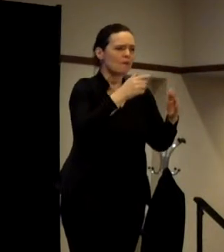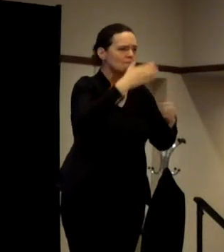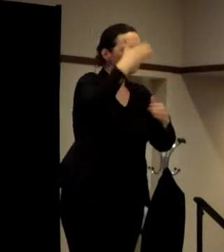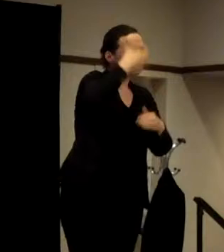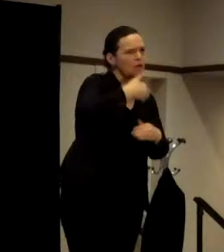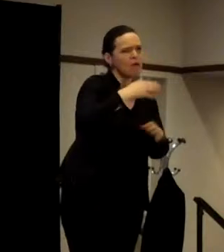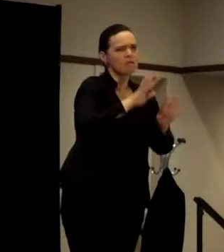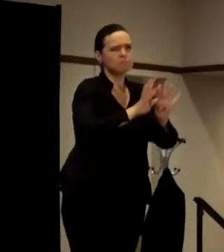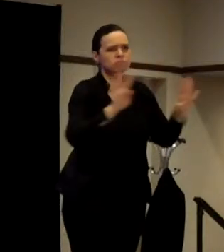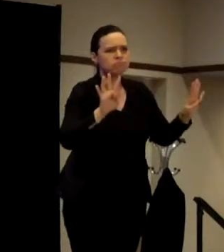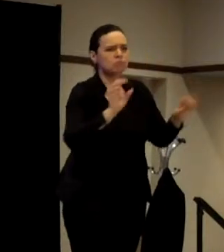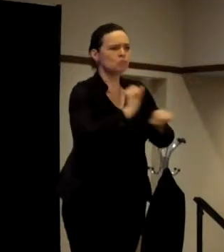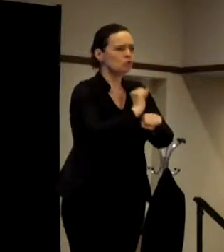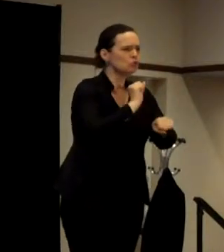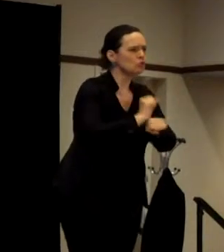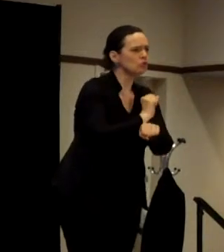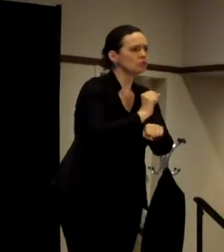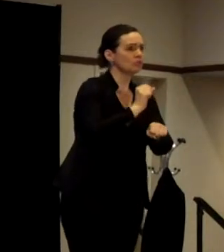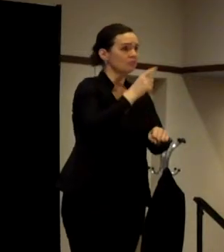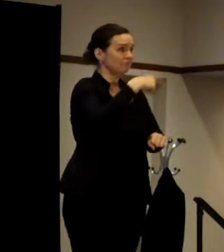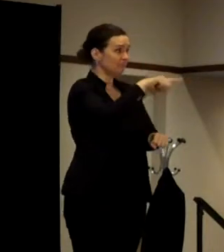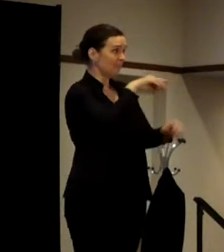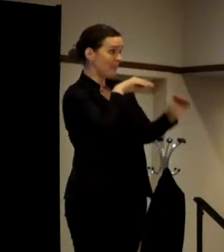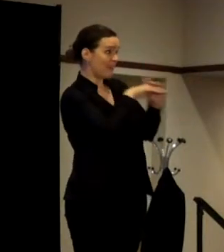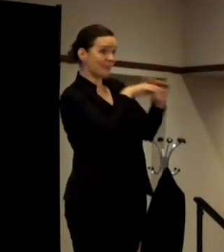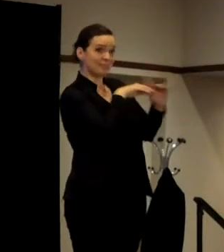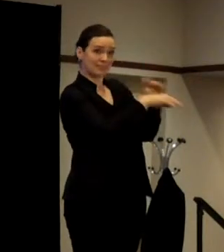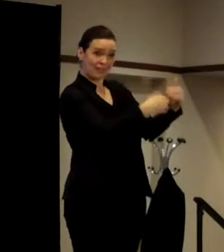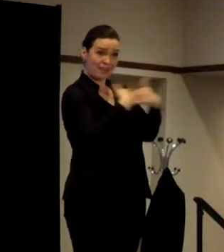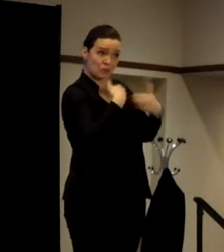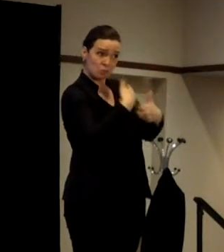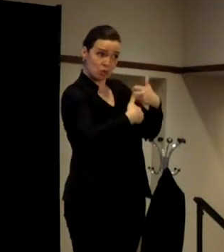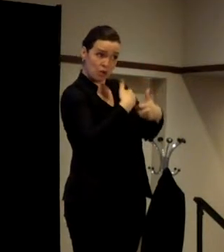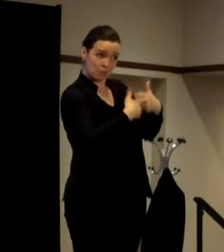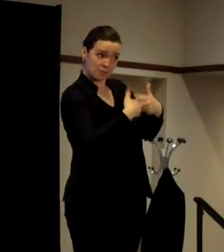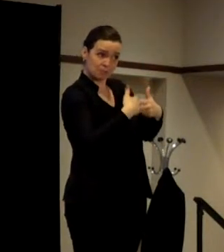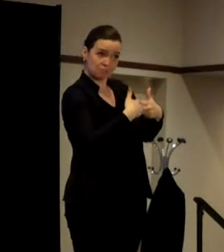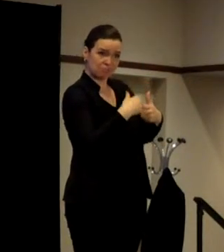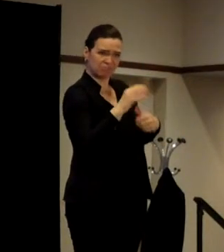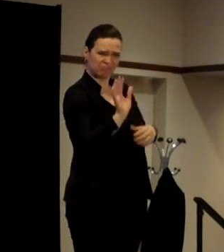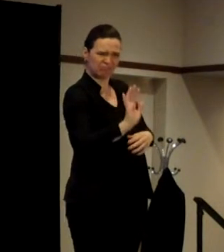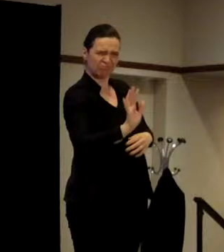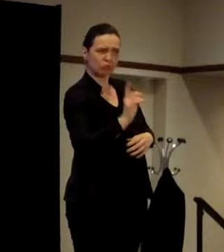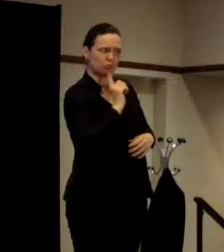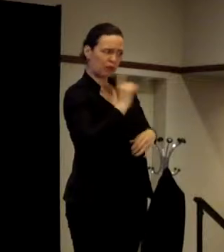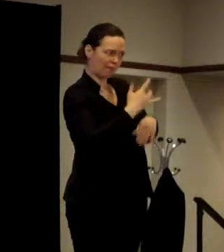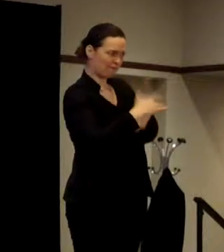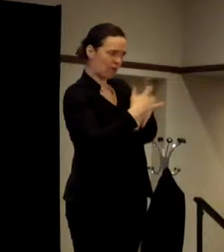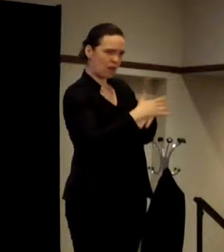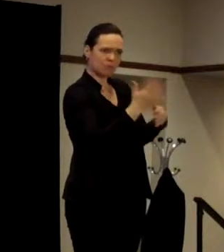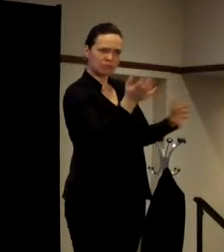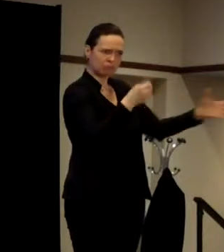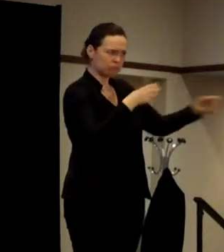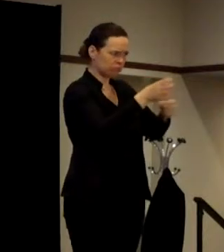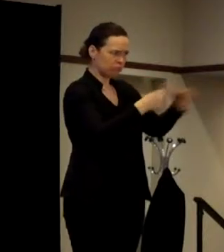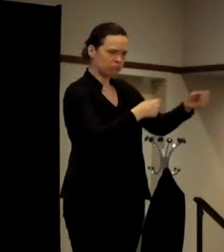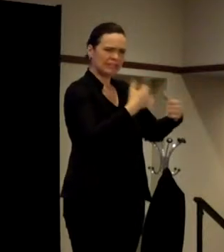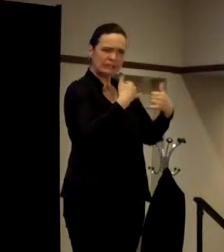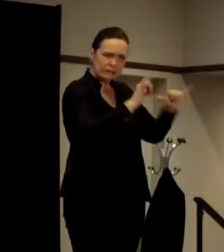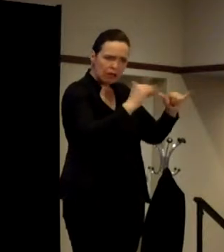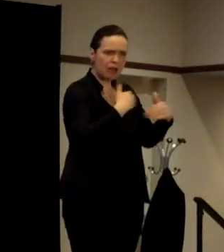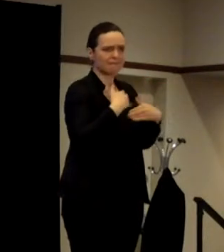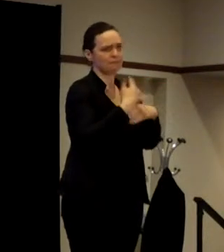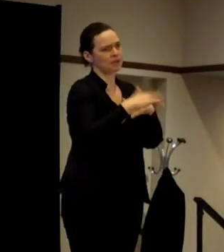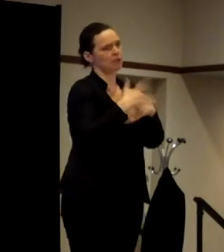access is not a challenge. We've been setting aside, and it's for us to get people into the vaccine for those groups now is more of a